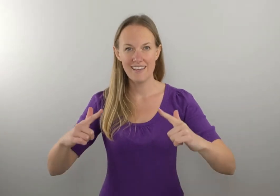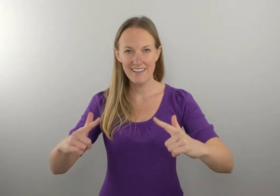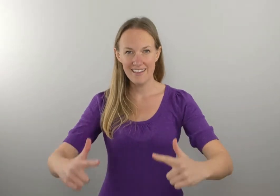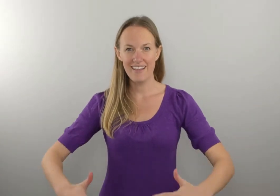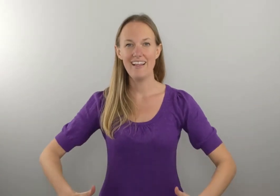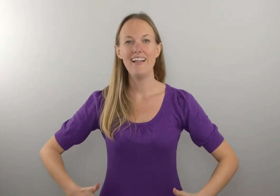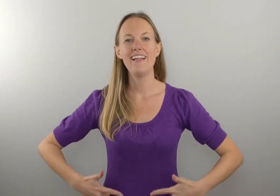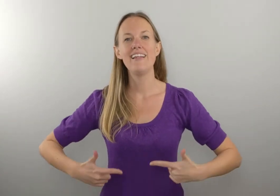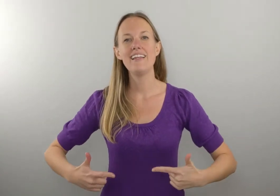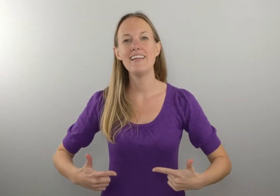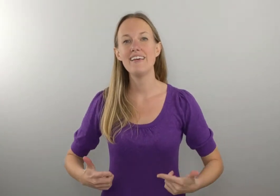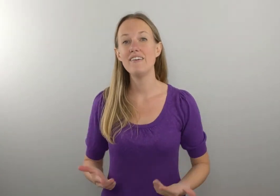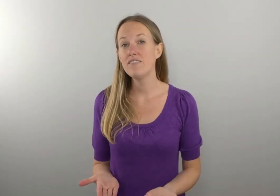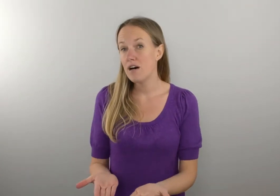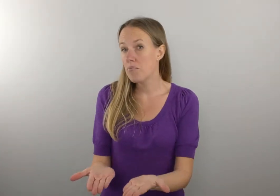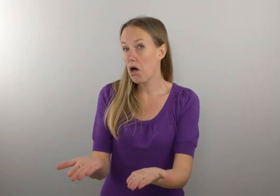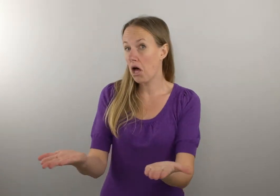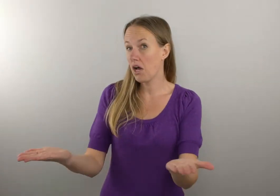Okay. Live among